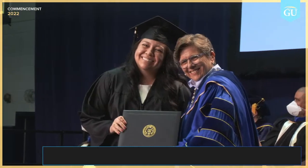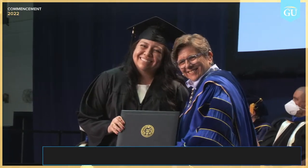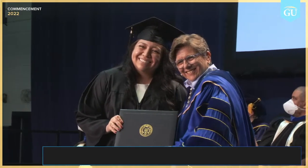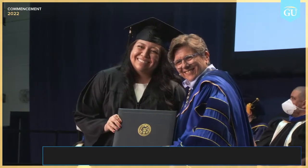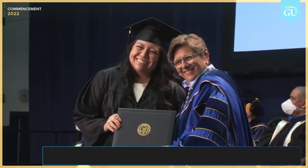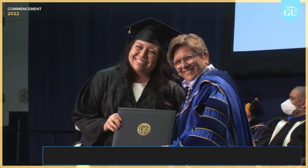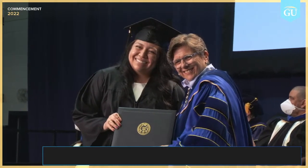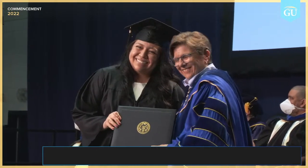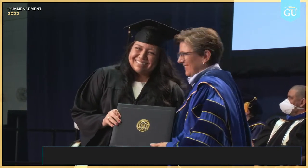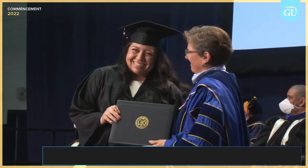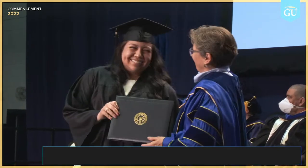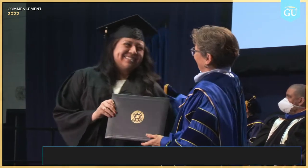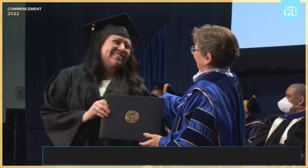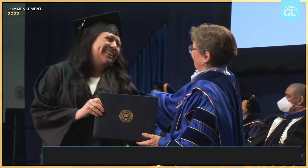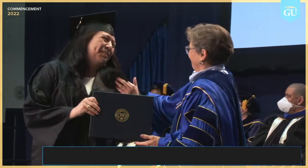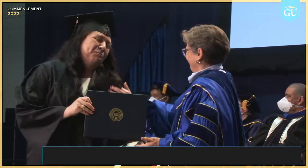Majalyn Calderwood,